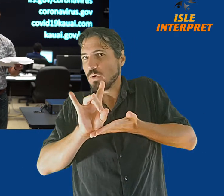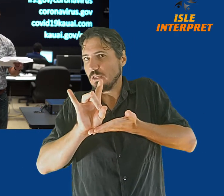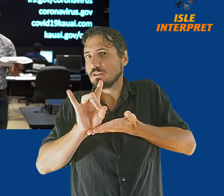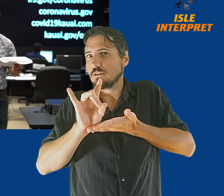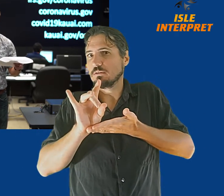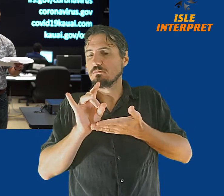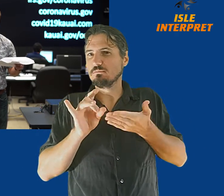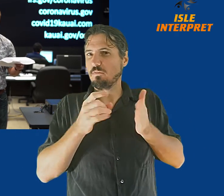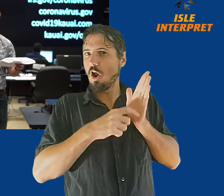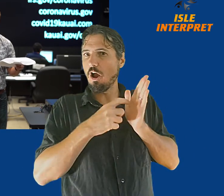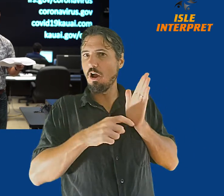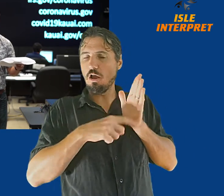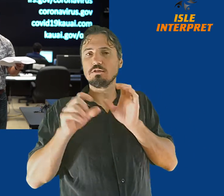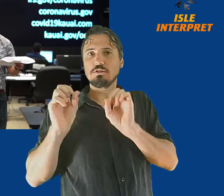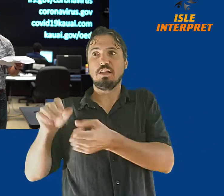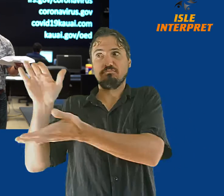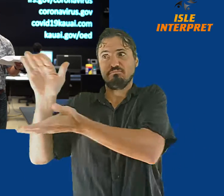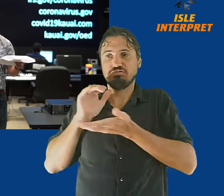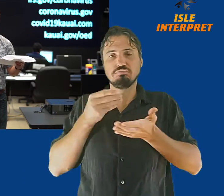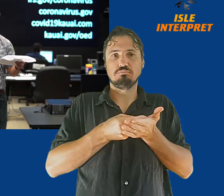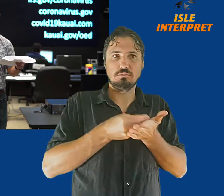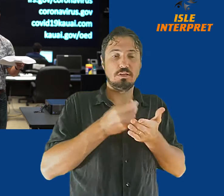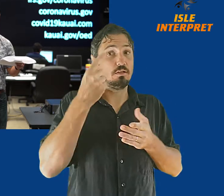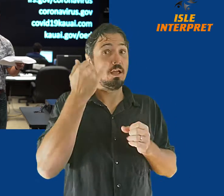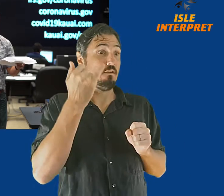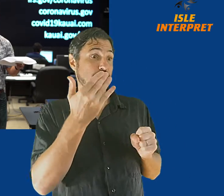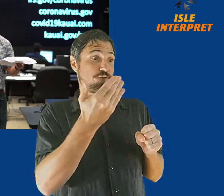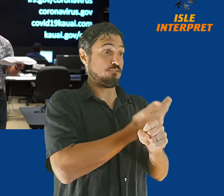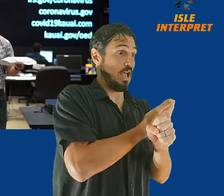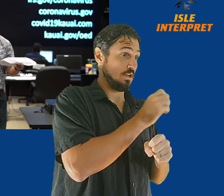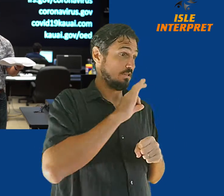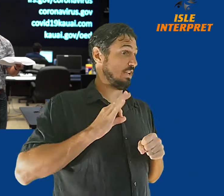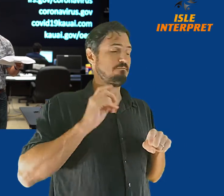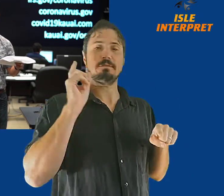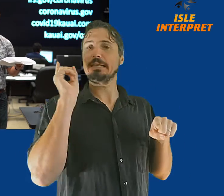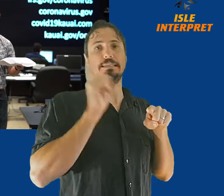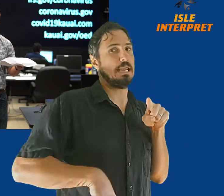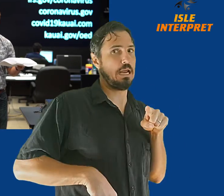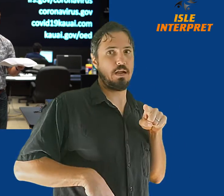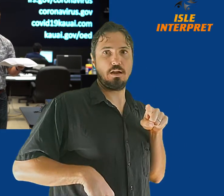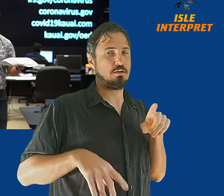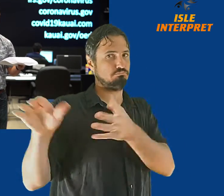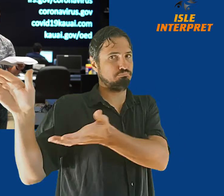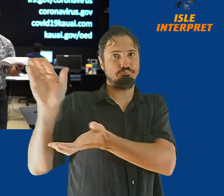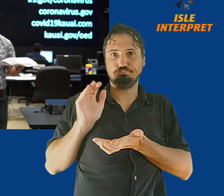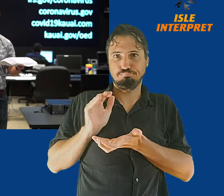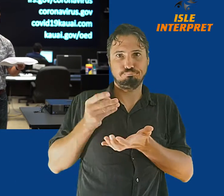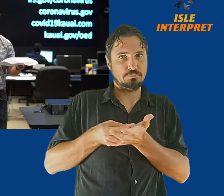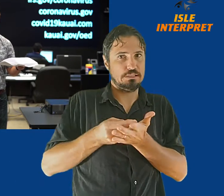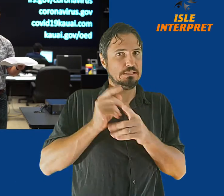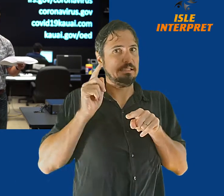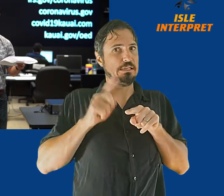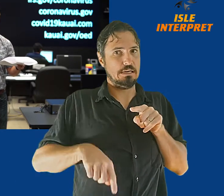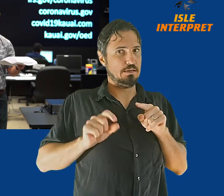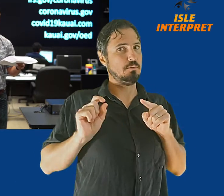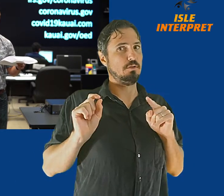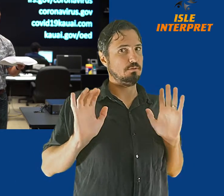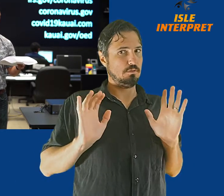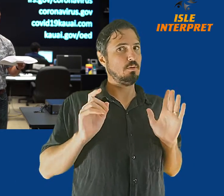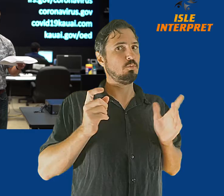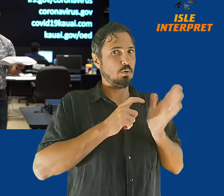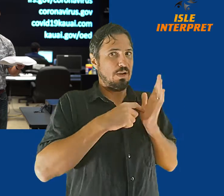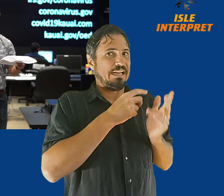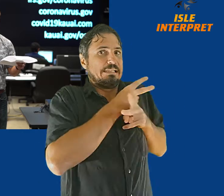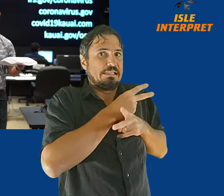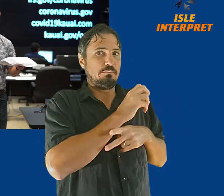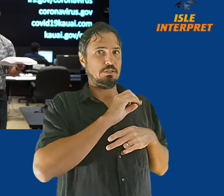are available through local lenders. Small businesses are already eligible to apply, and self-employed or sole